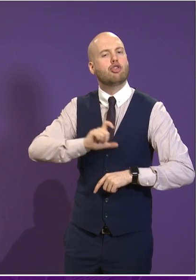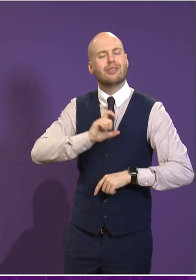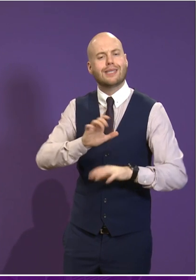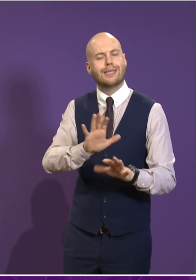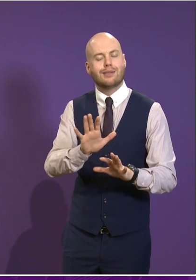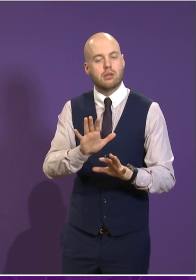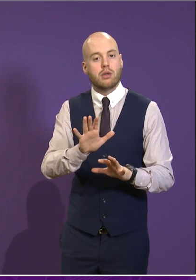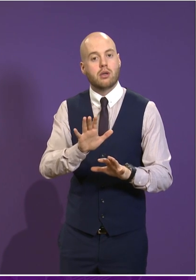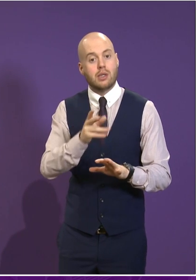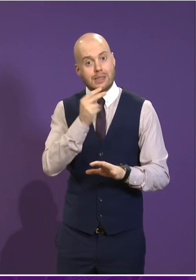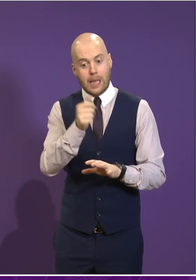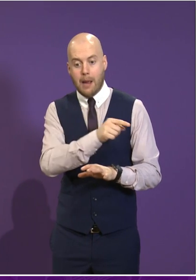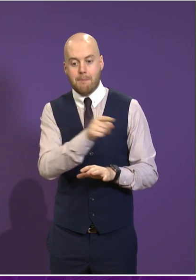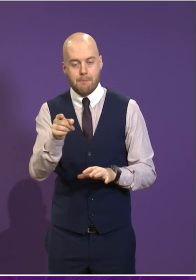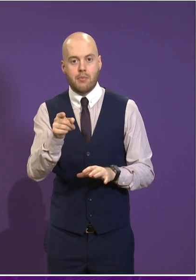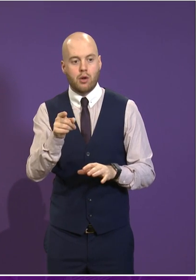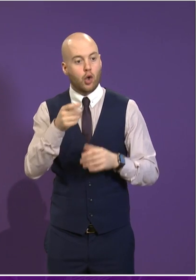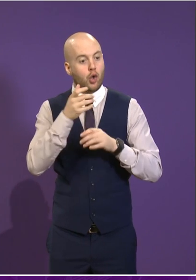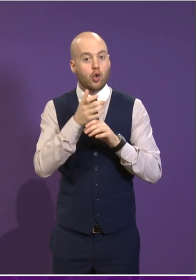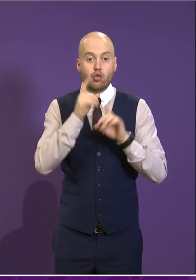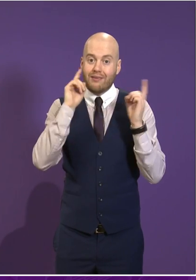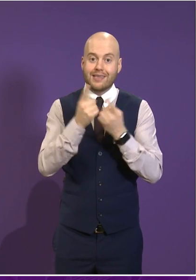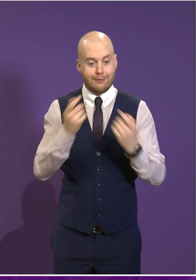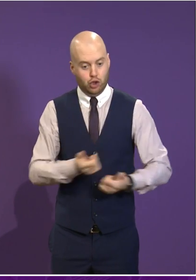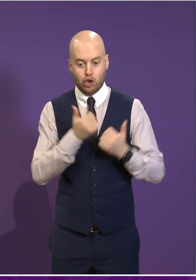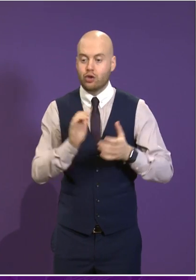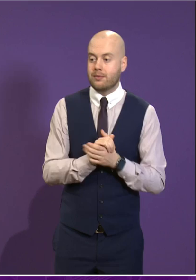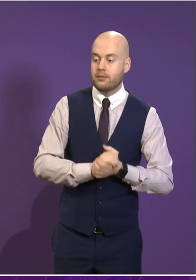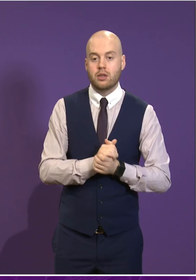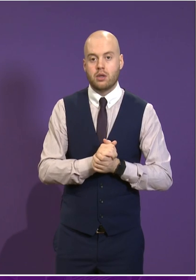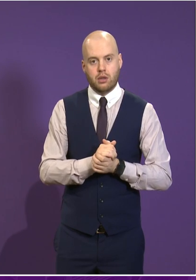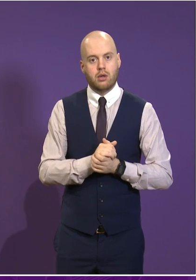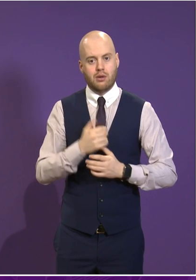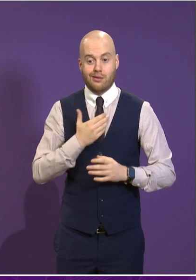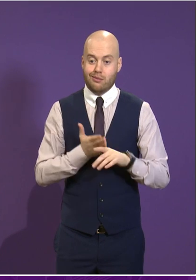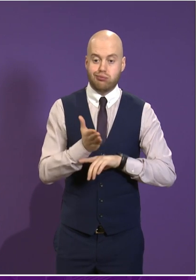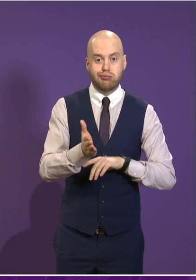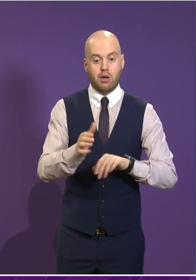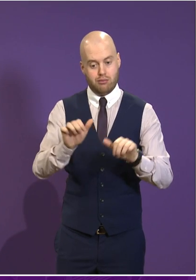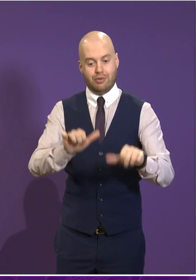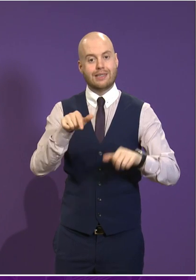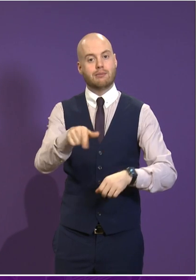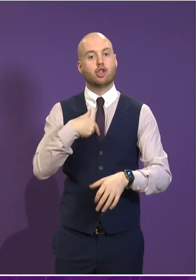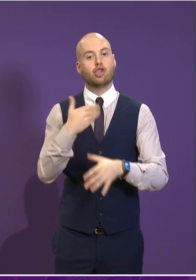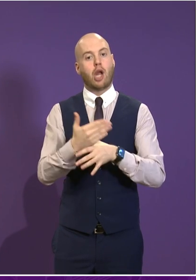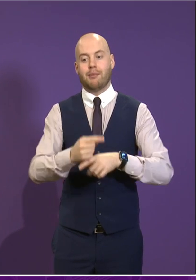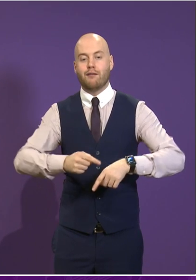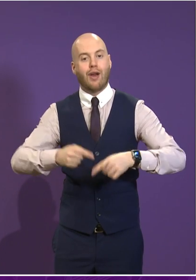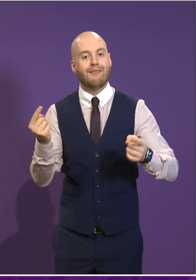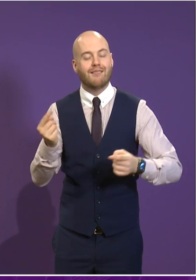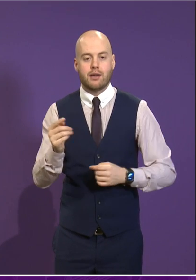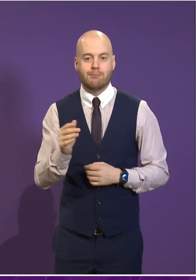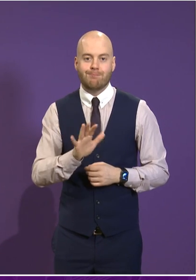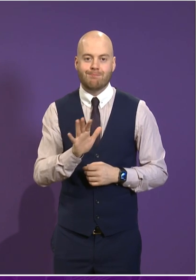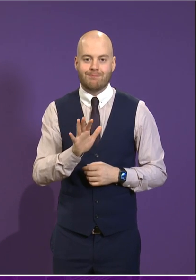will not have settled in their final career by then. So there's a bit of a health warning about these statistics. But we do... but they are collected by